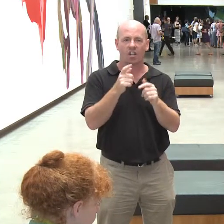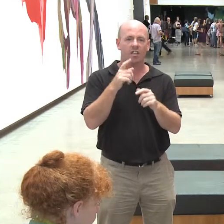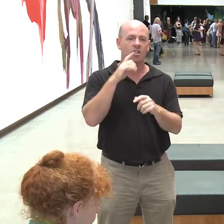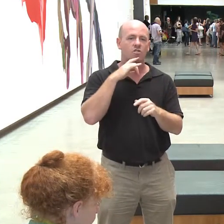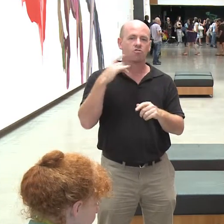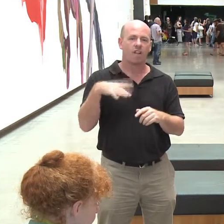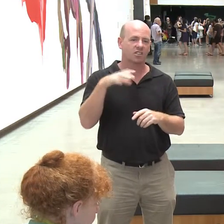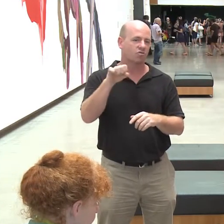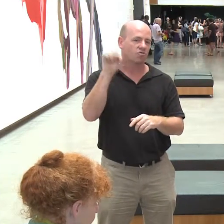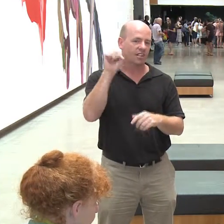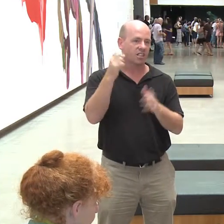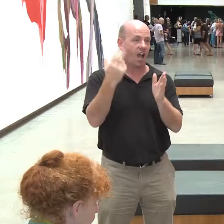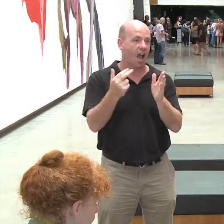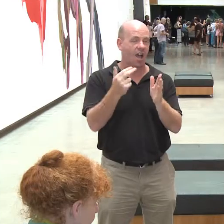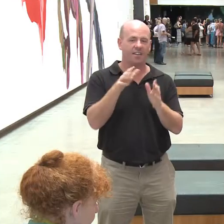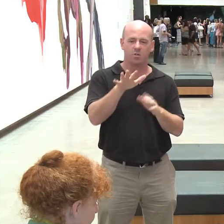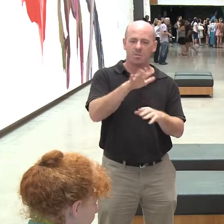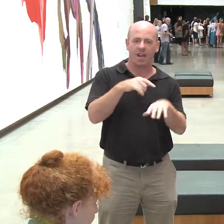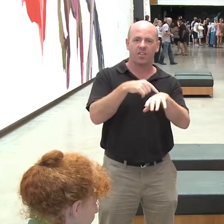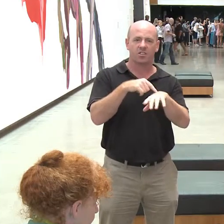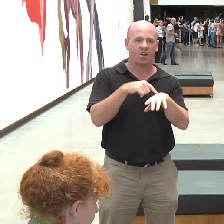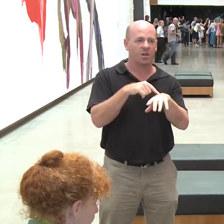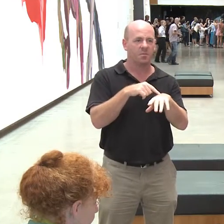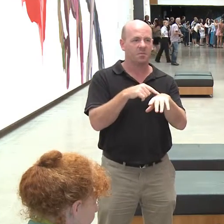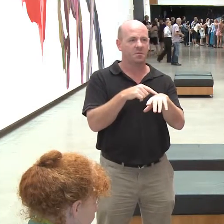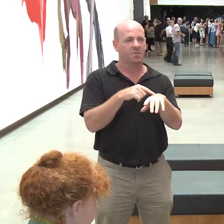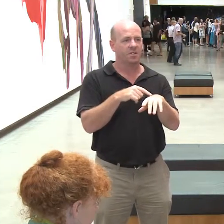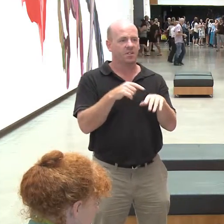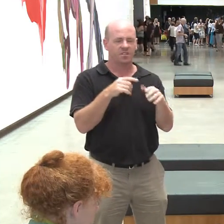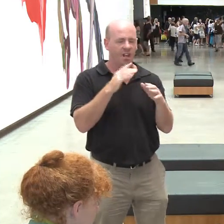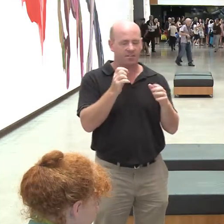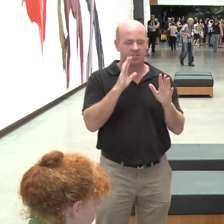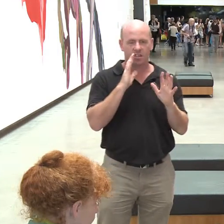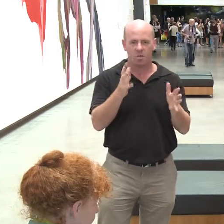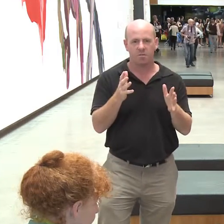art, and that was around a time where there was an incredible